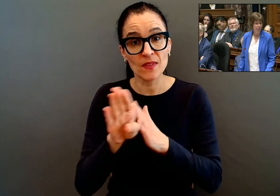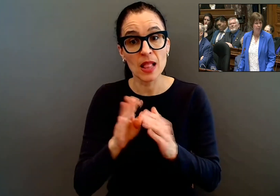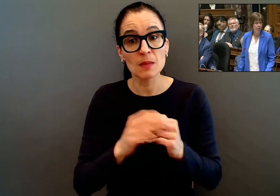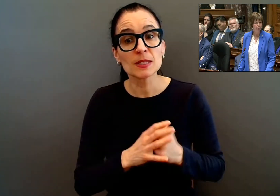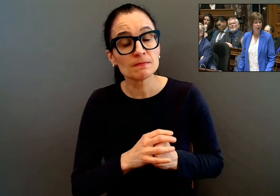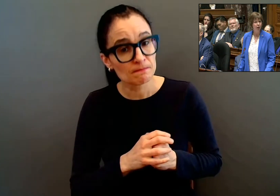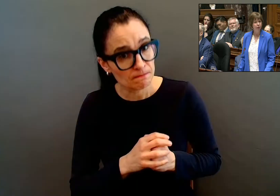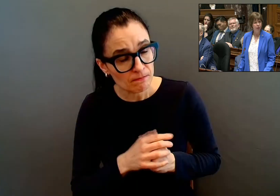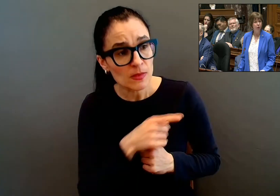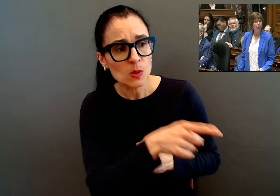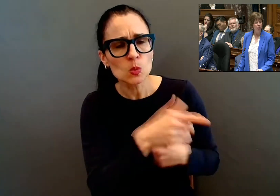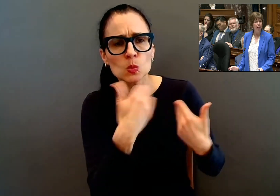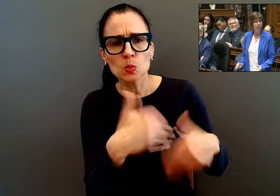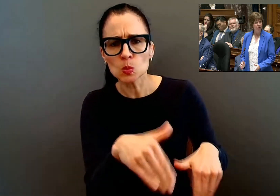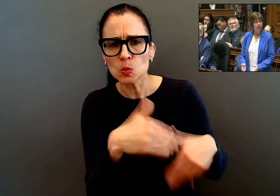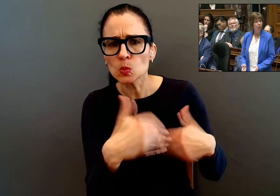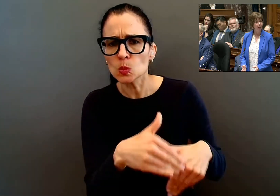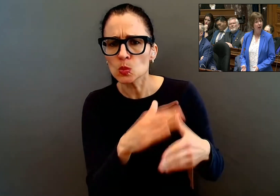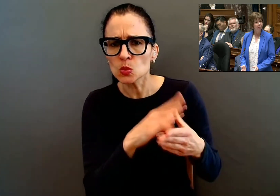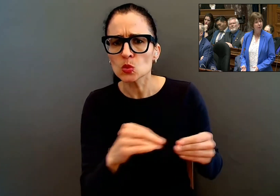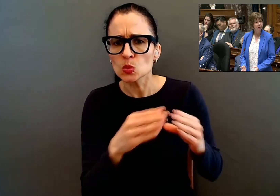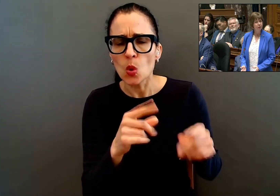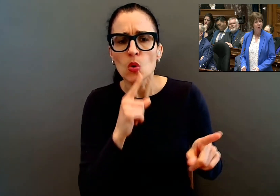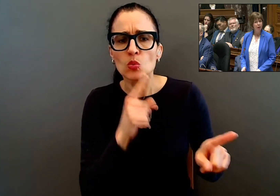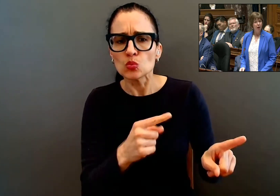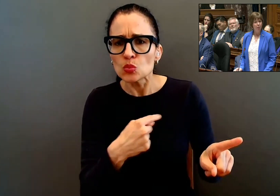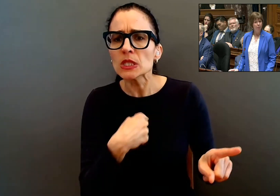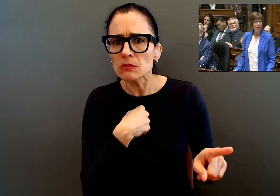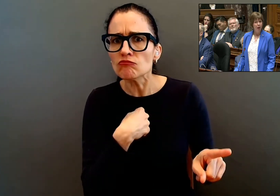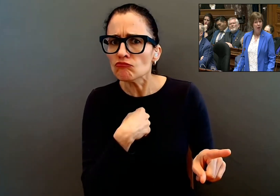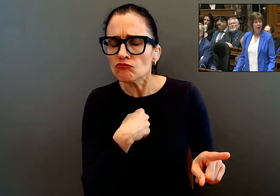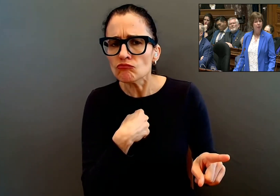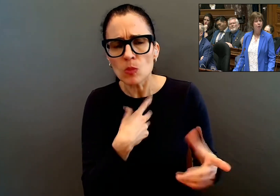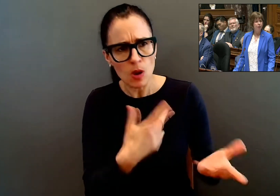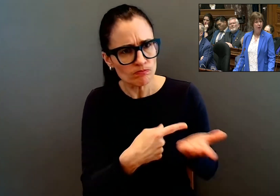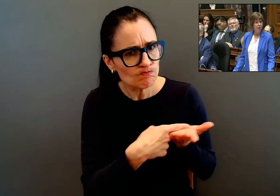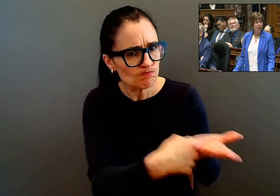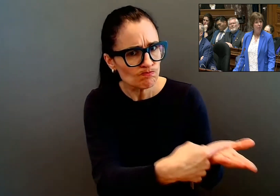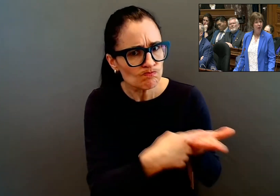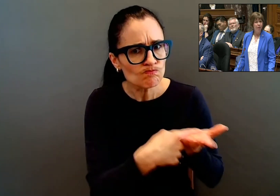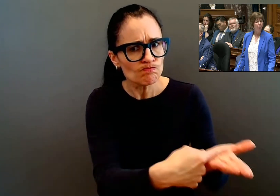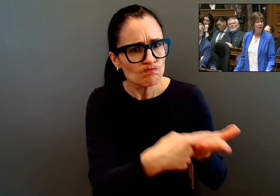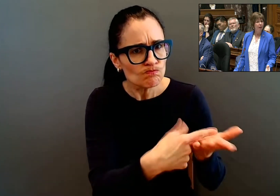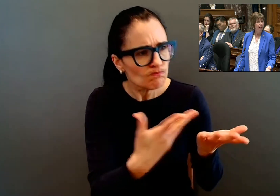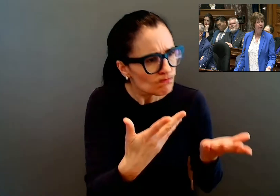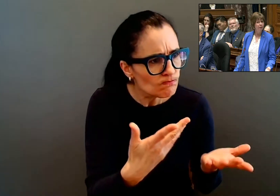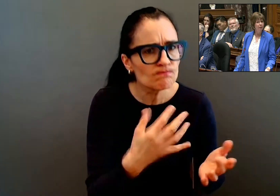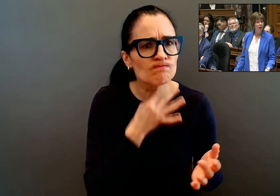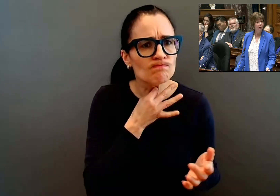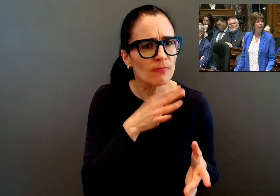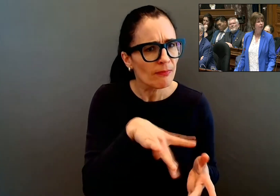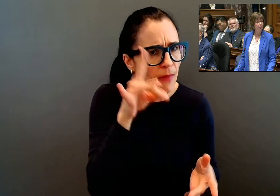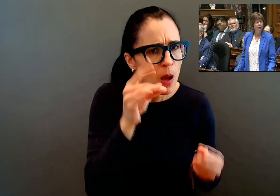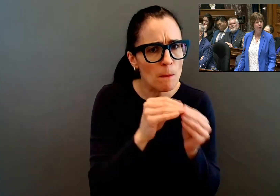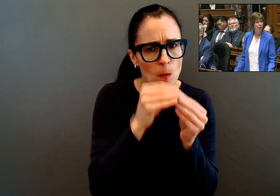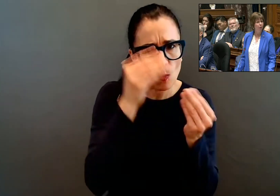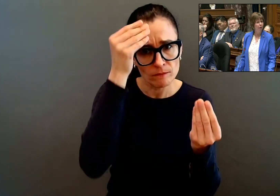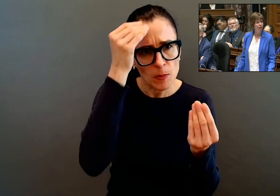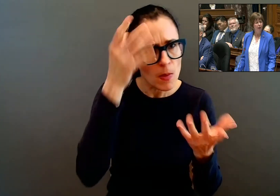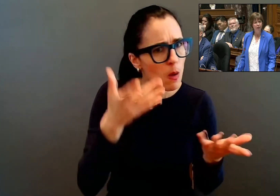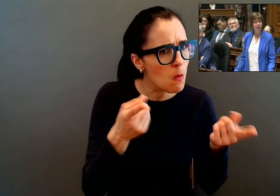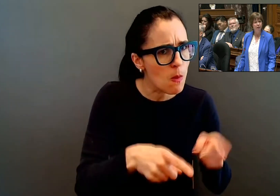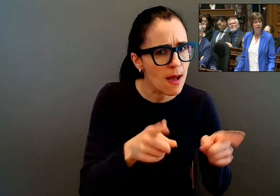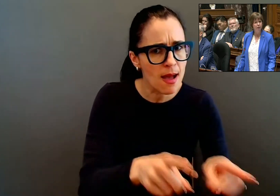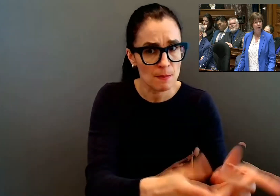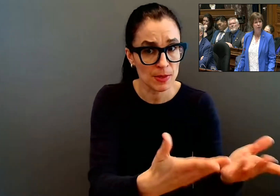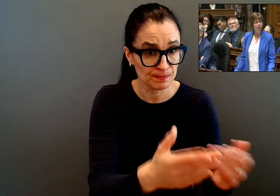with the member so that we can find out what happened. And that we can get seniors the support that